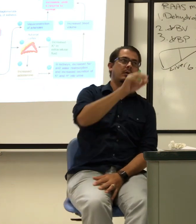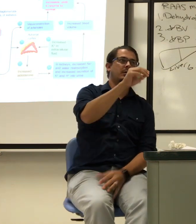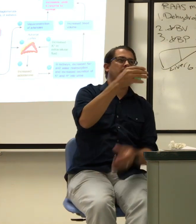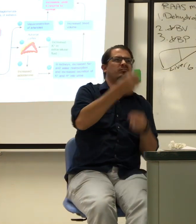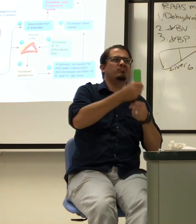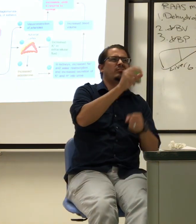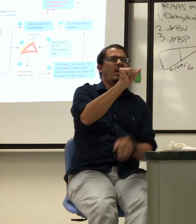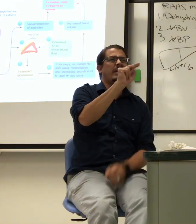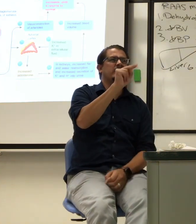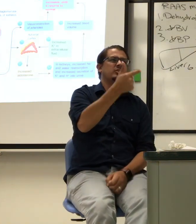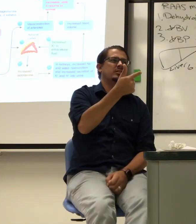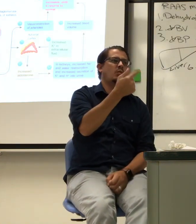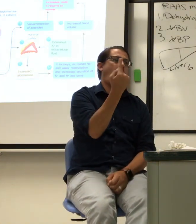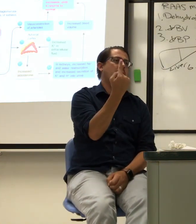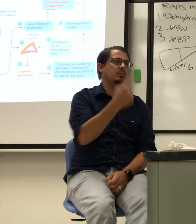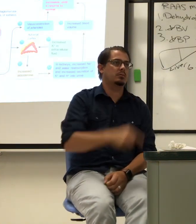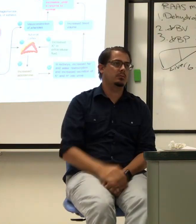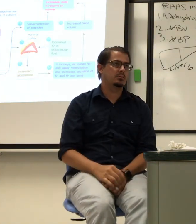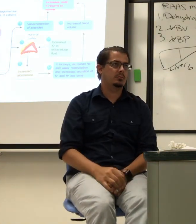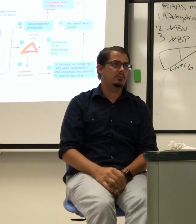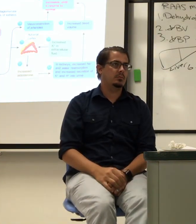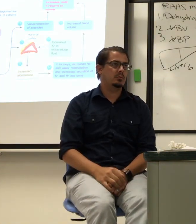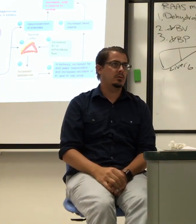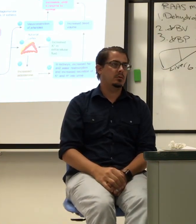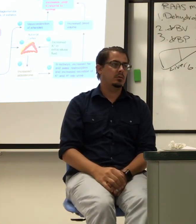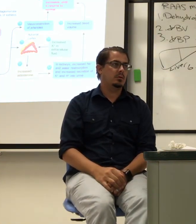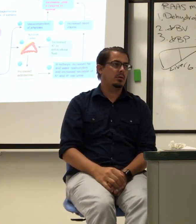short. Okay?